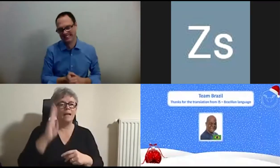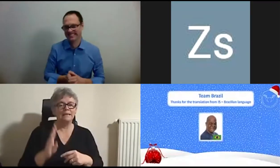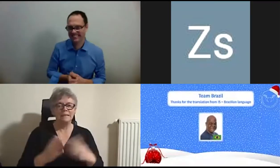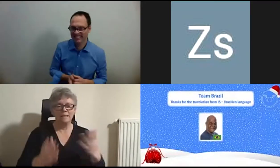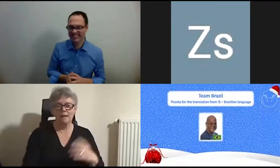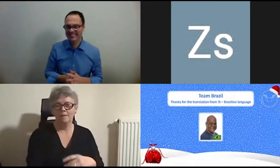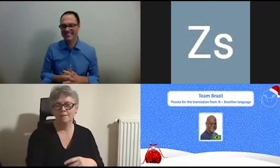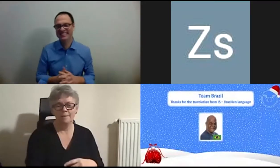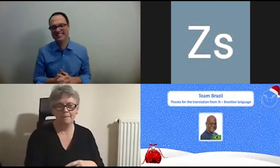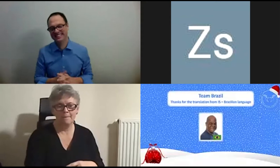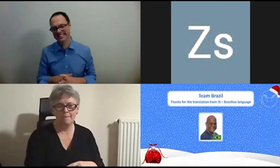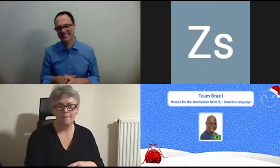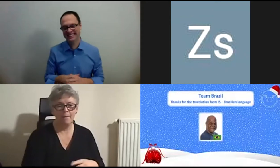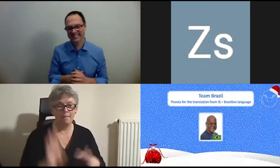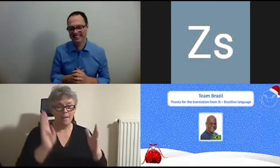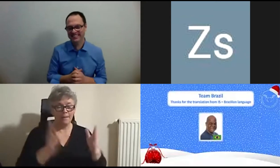Brazil.